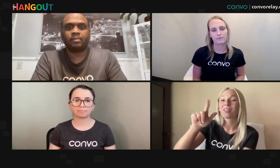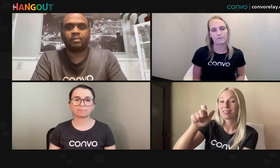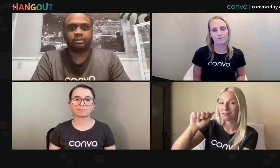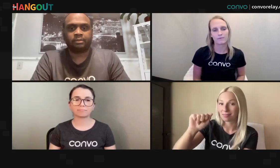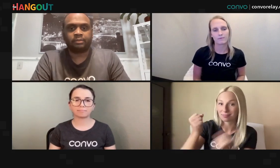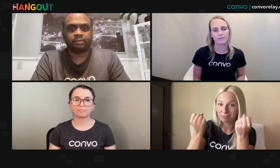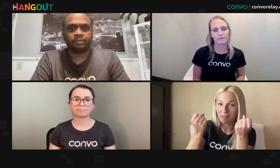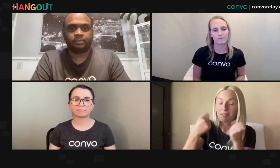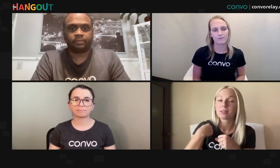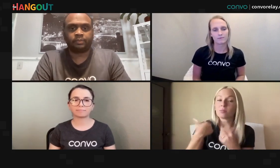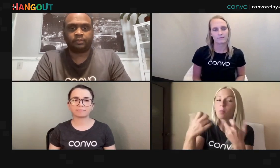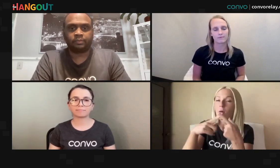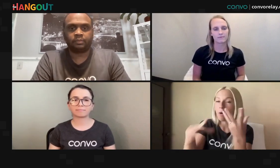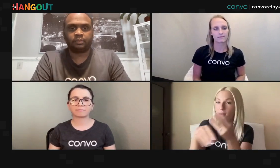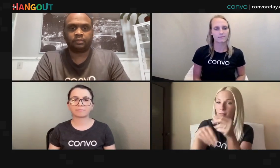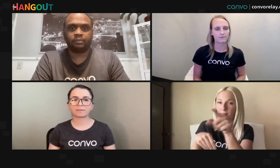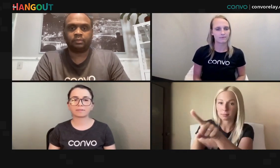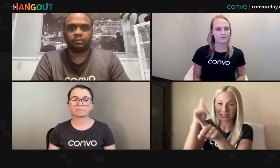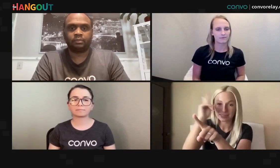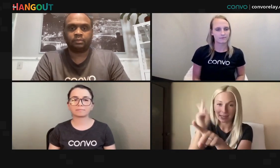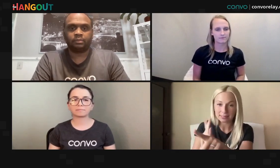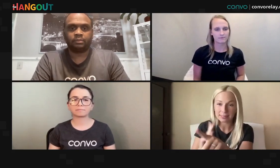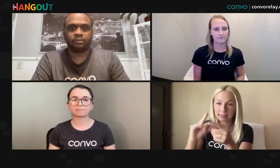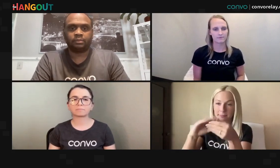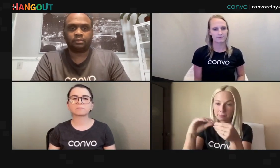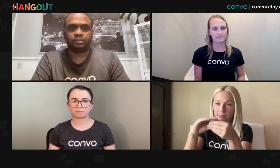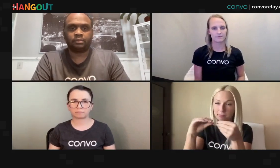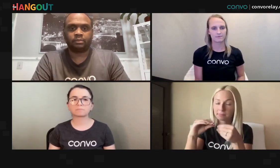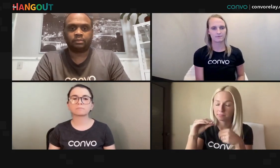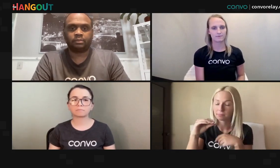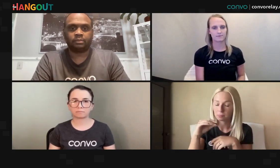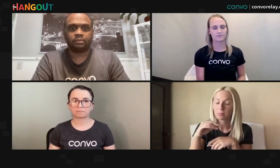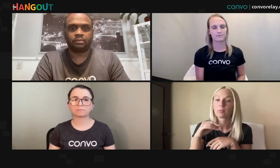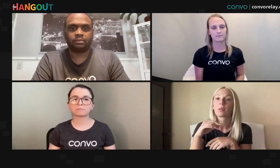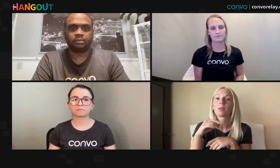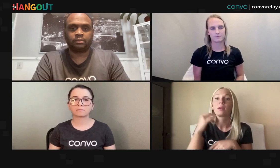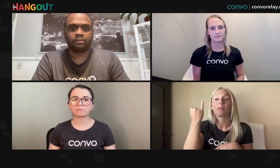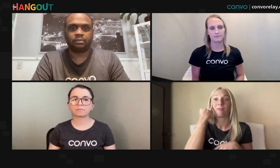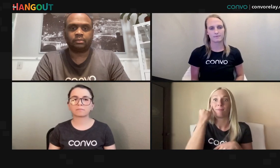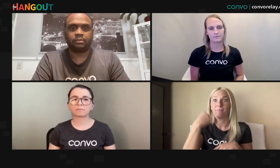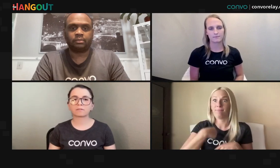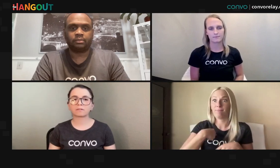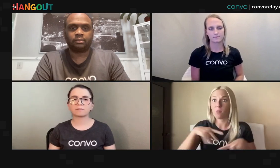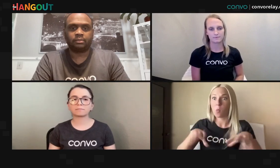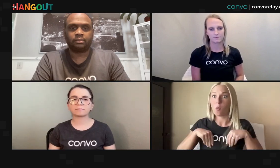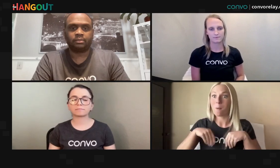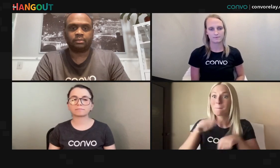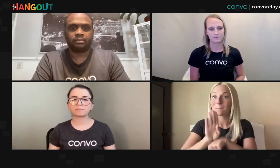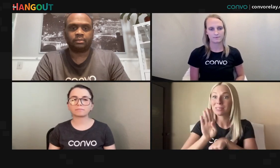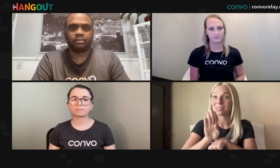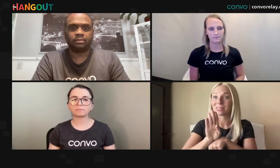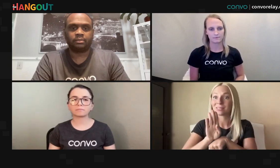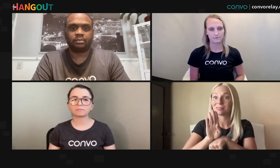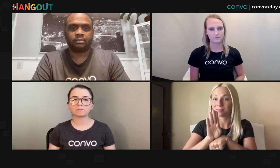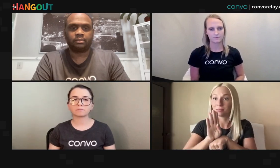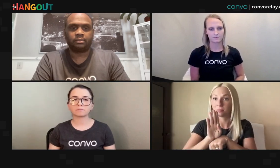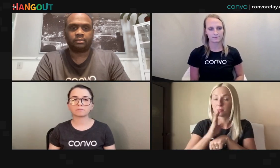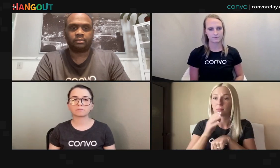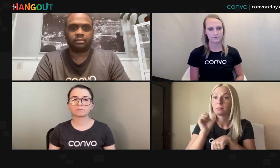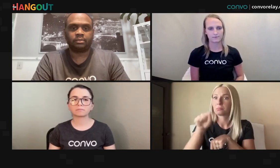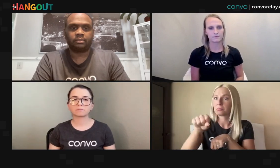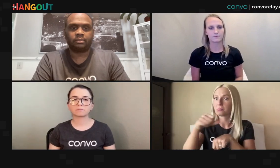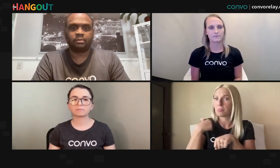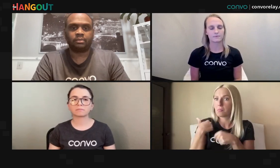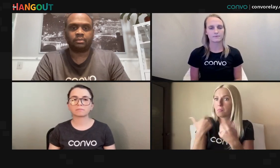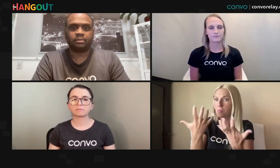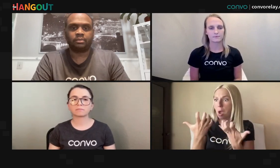clarify. That's right. And this is Alexa signing. I wanted to add to what Kelsey just mentioned. If, for example, I